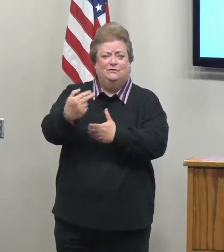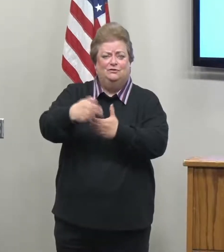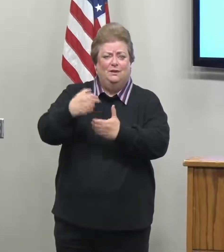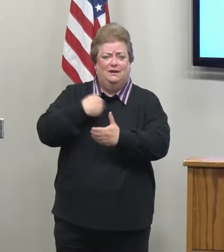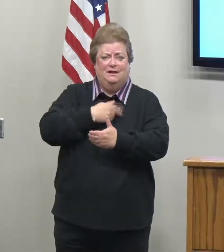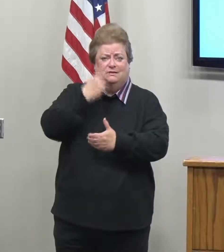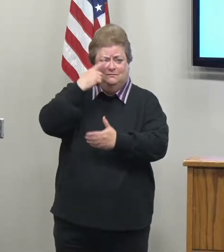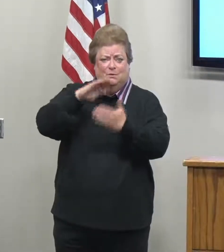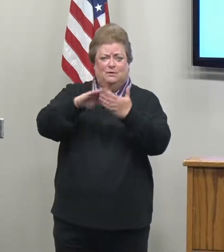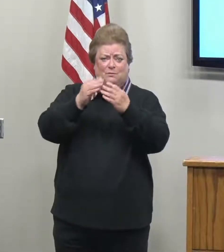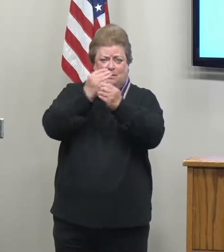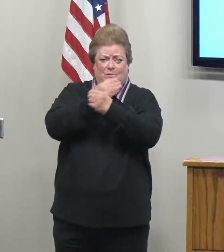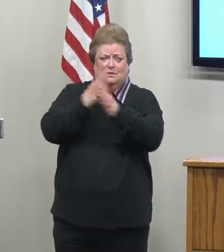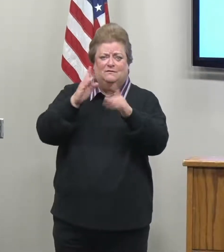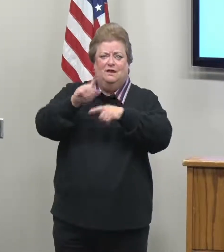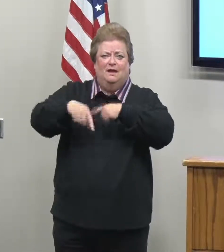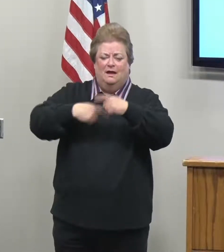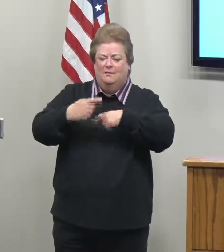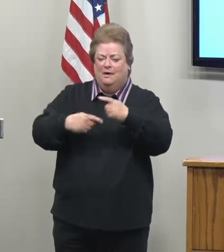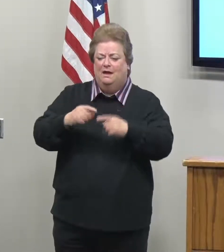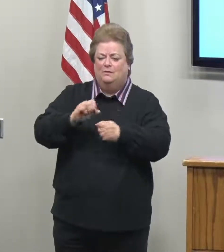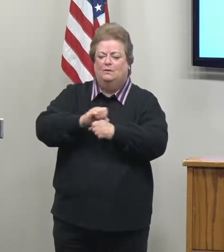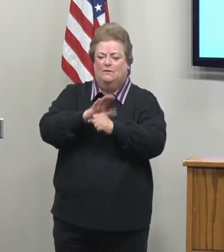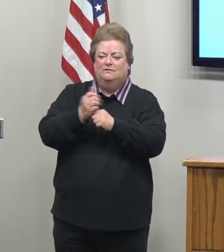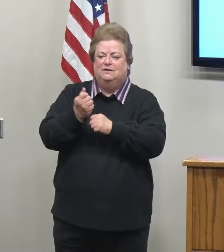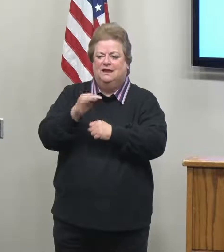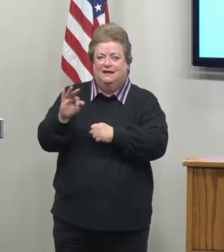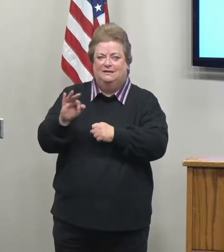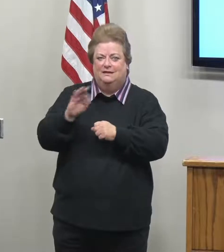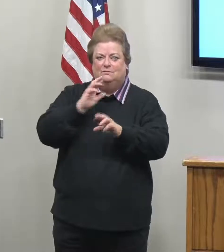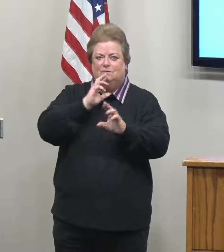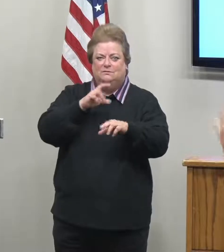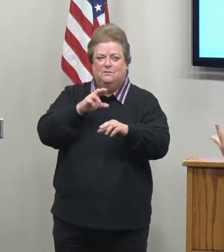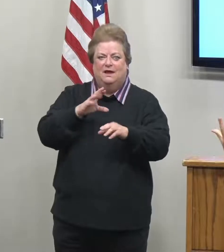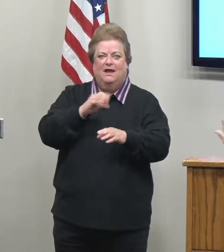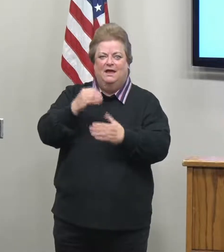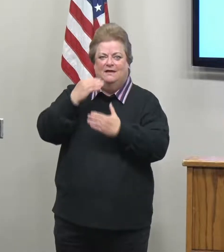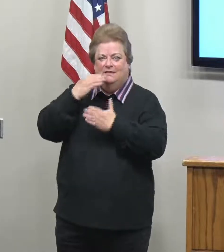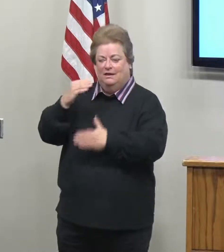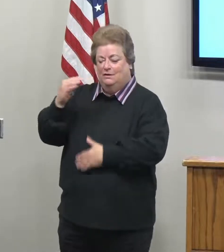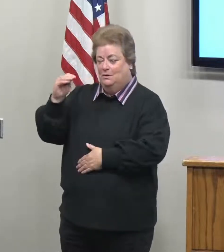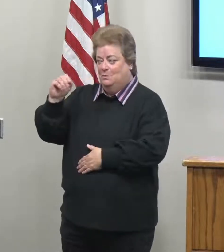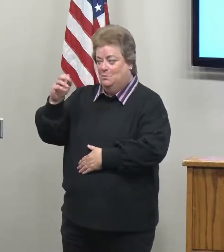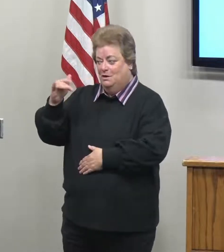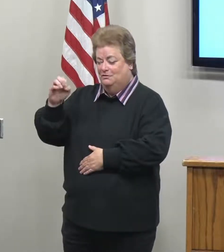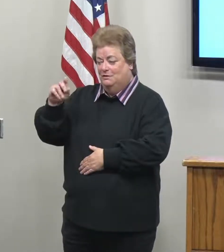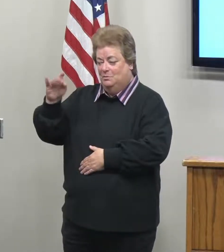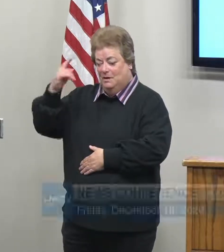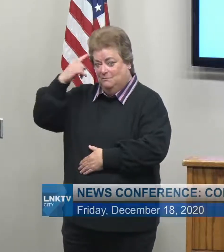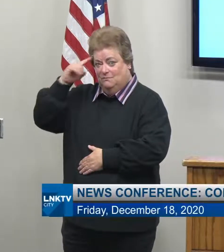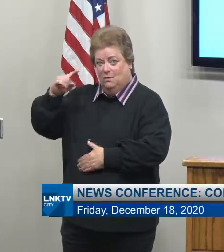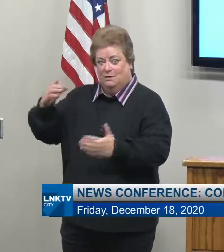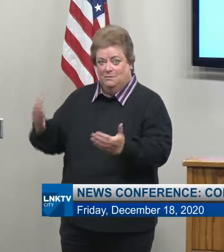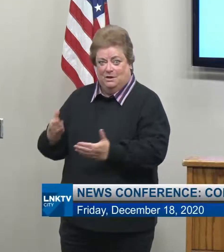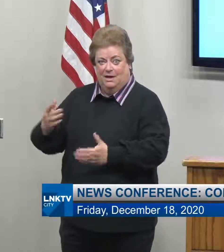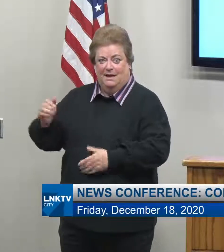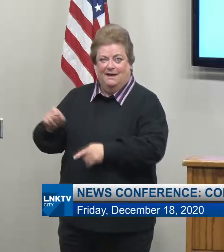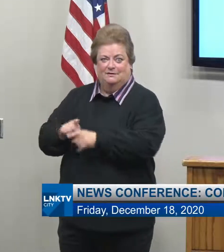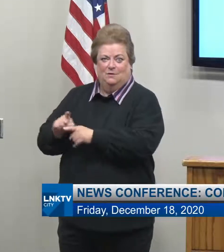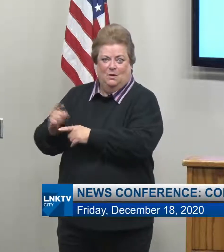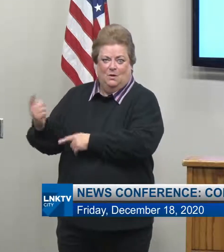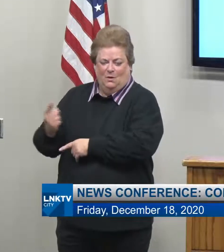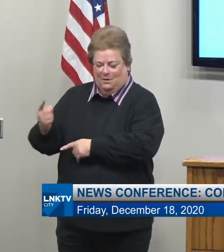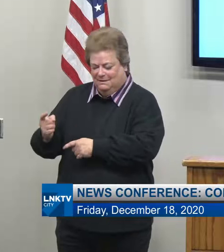joining us for this community briefing on our local COVID-19 response efforts. And thank you, Margie Prop, for being here, as always, to